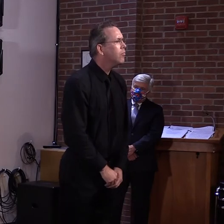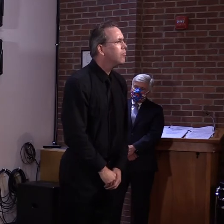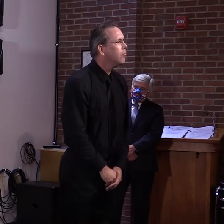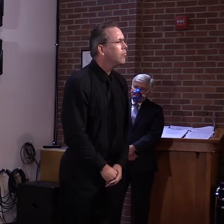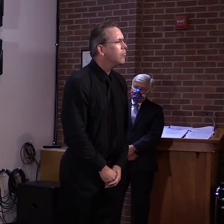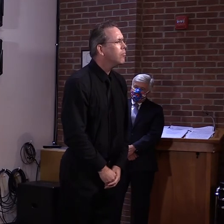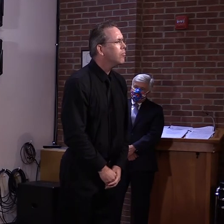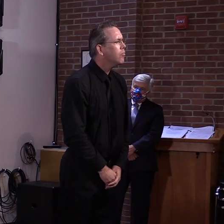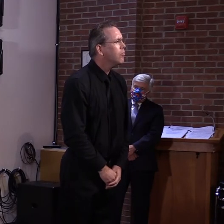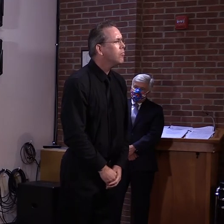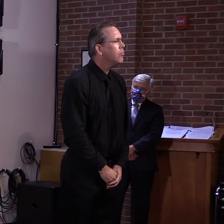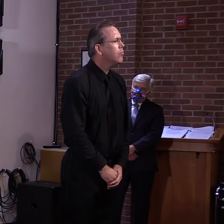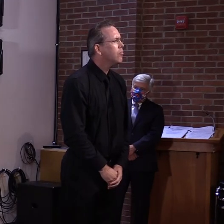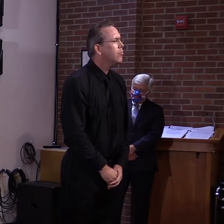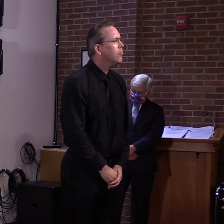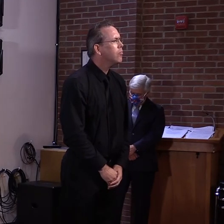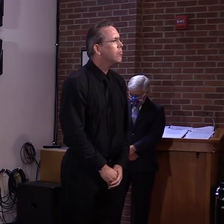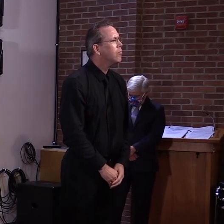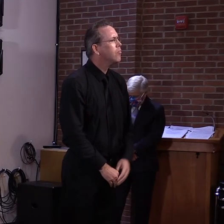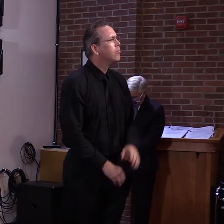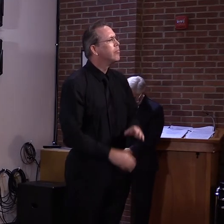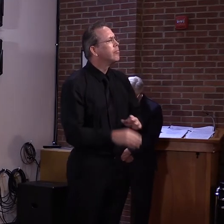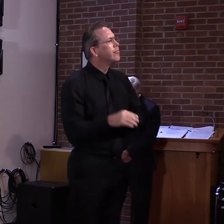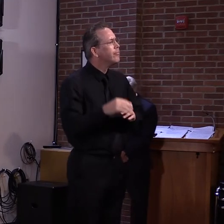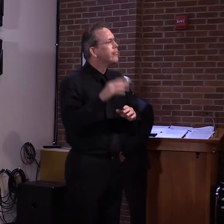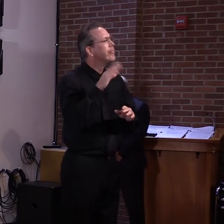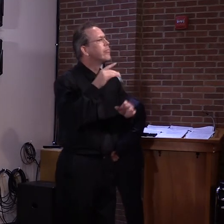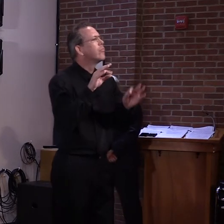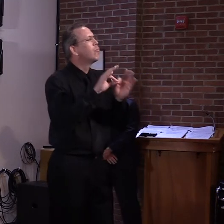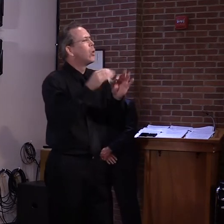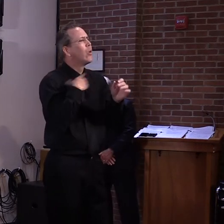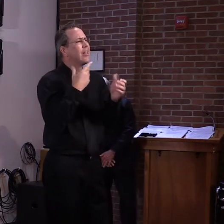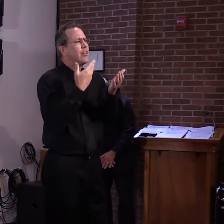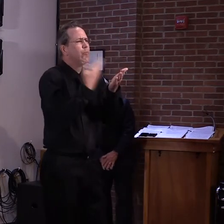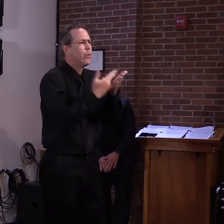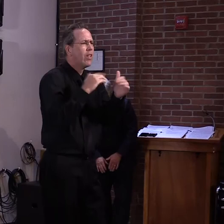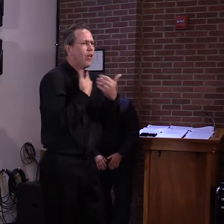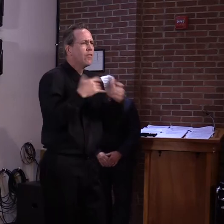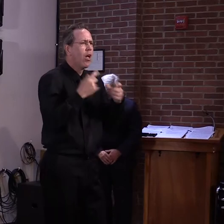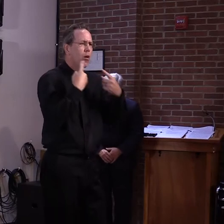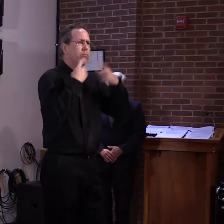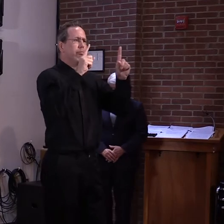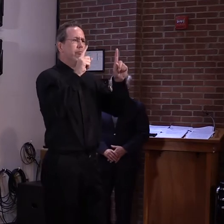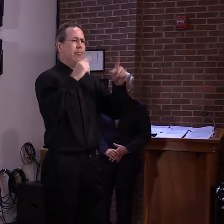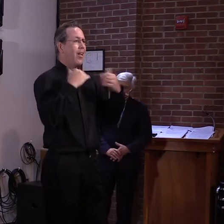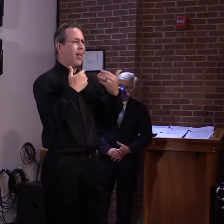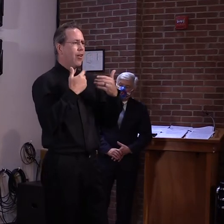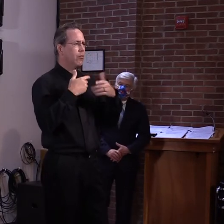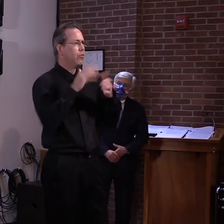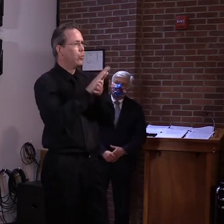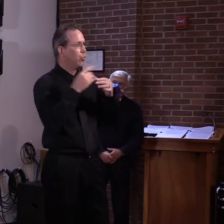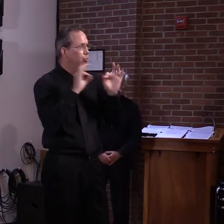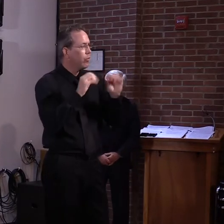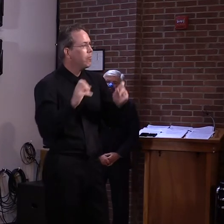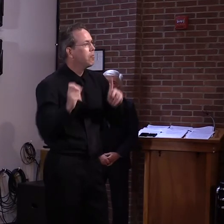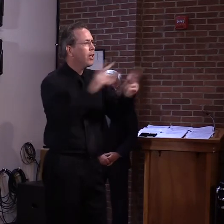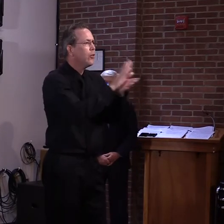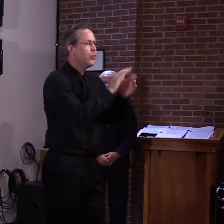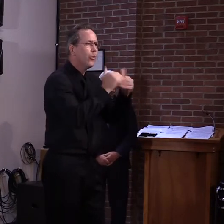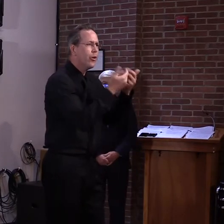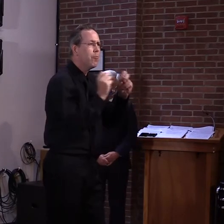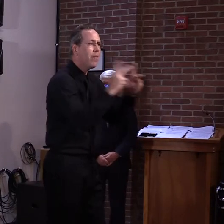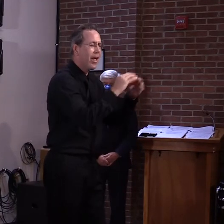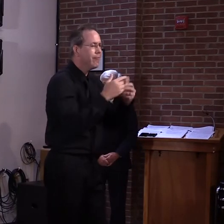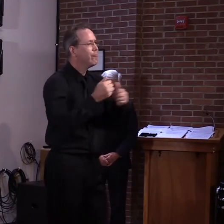ourselves and to have a successful opening so that we can get back to normalized in-person instruction, which we know is best for our